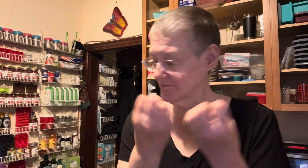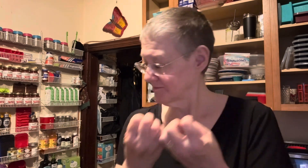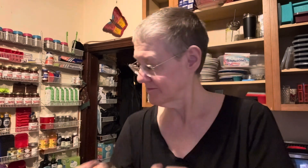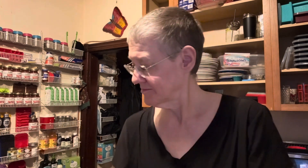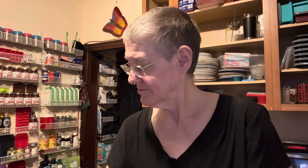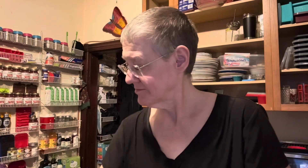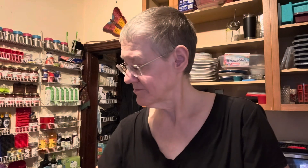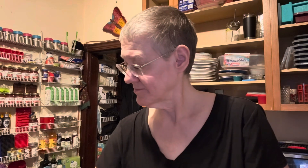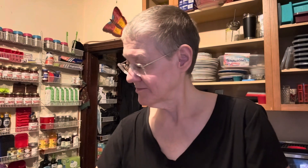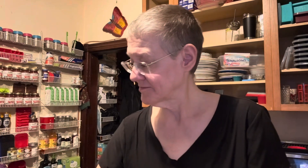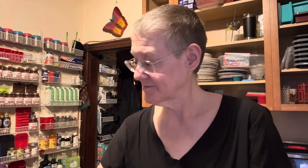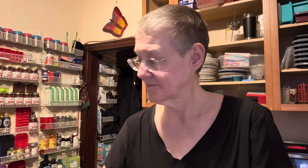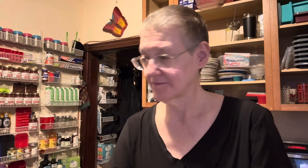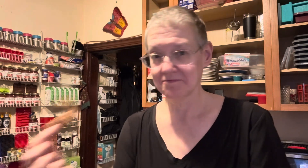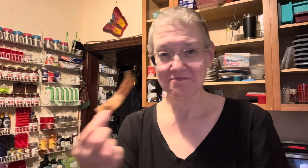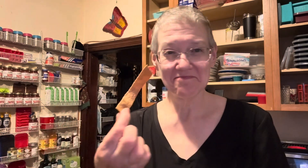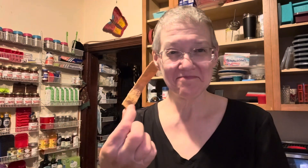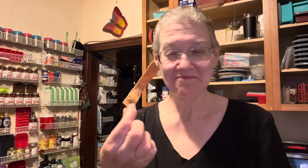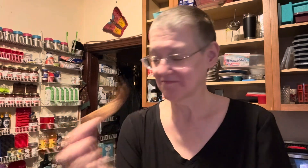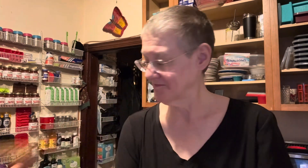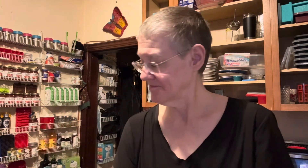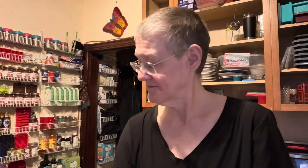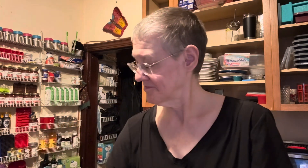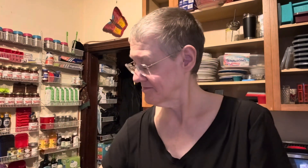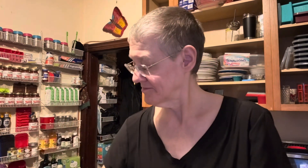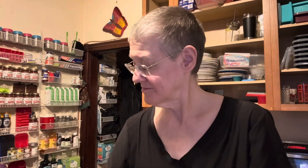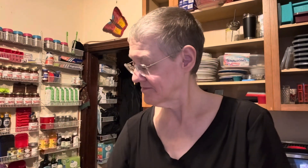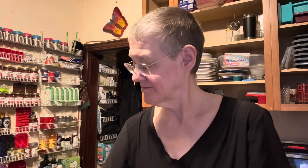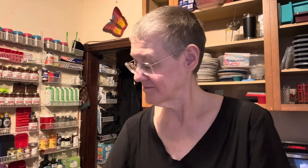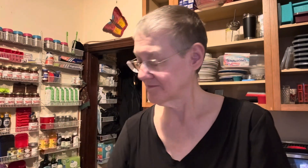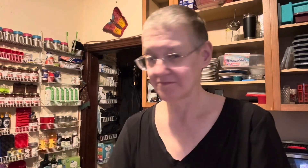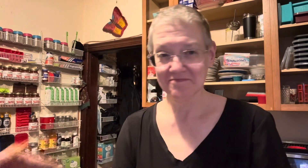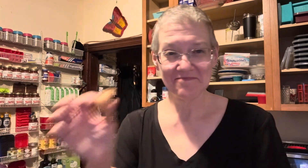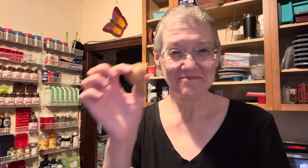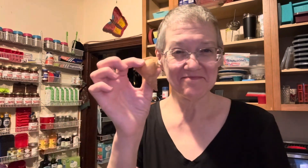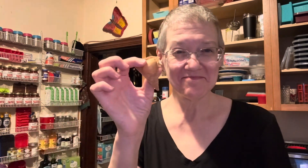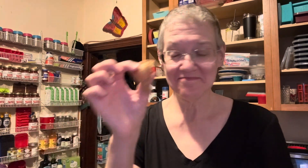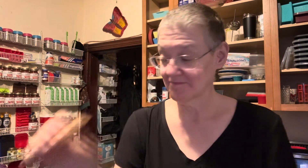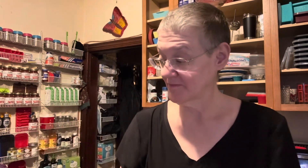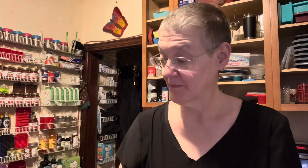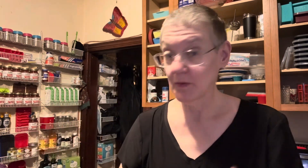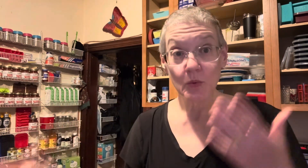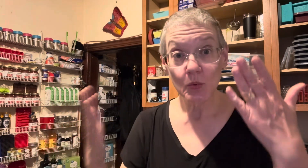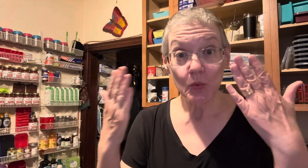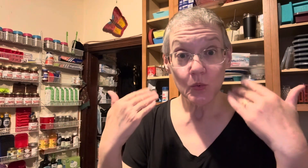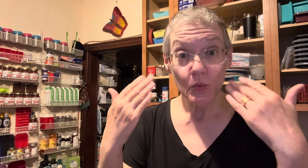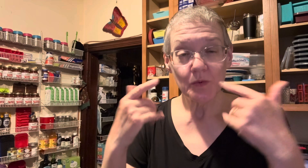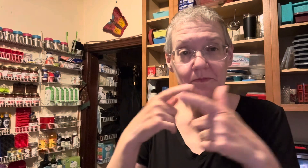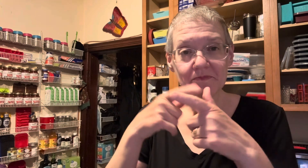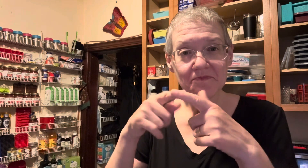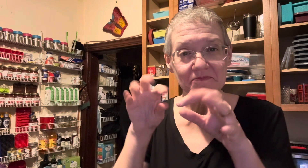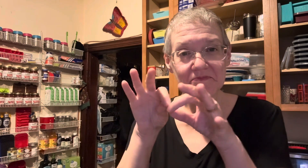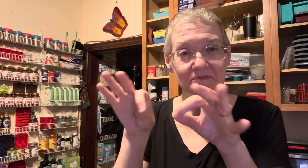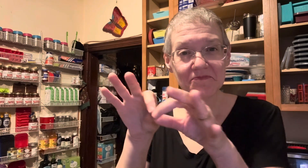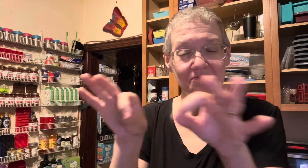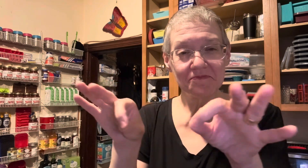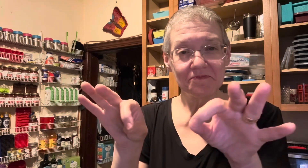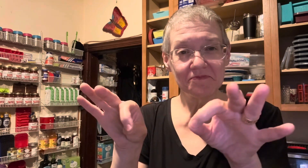those with his enchiladas. These are the strips, and here are the triangles. After they cool, I'll bag